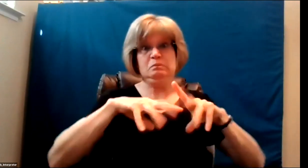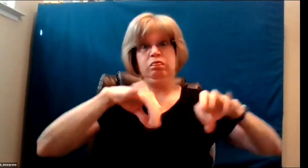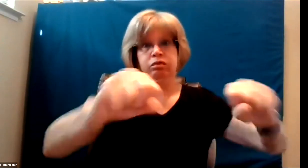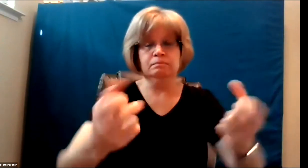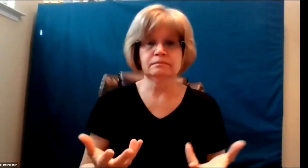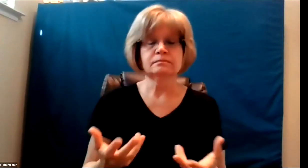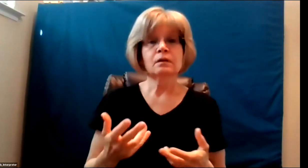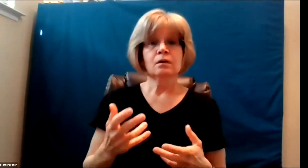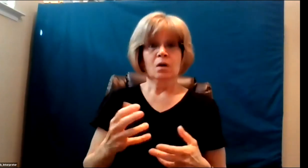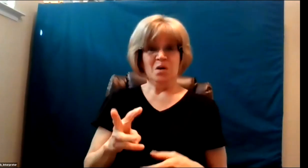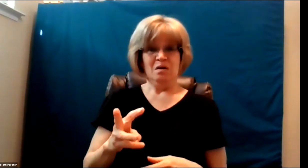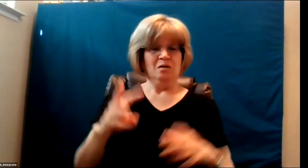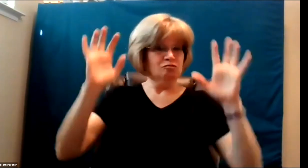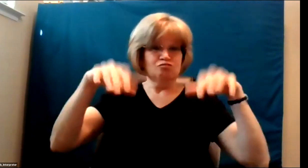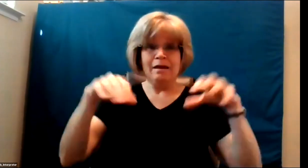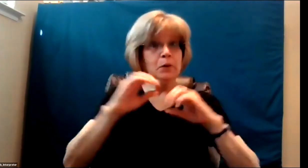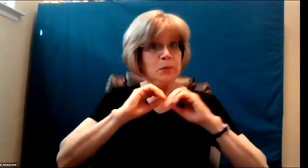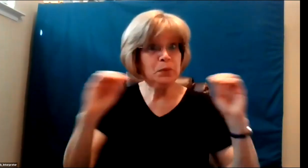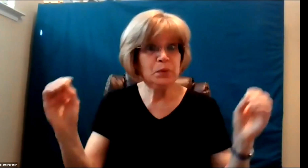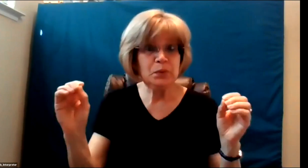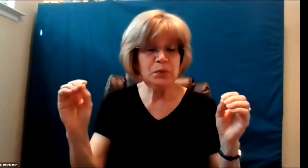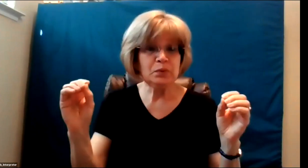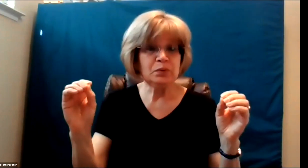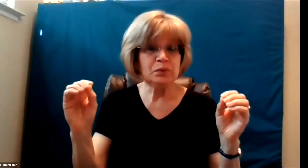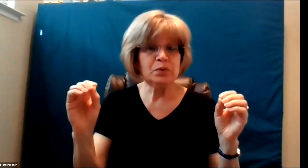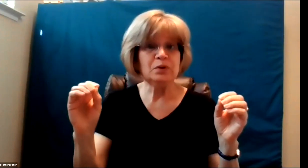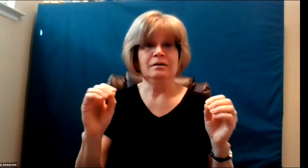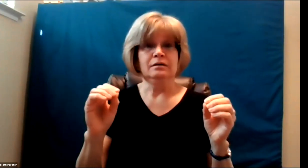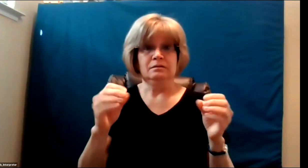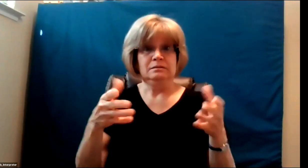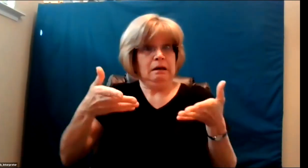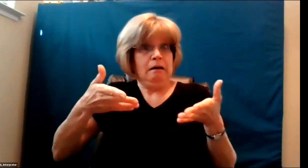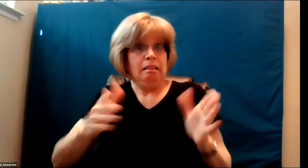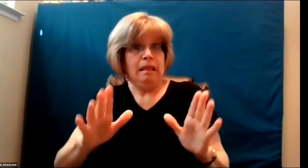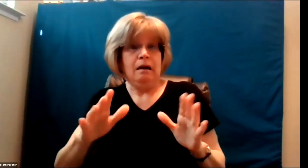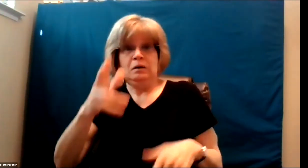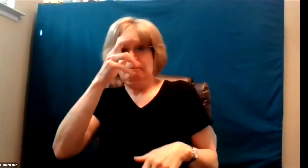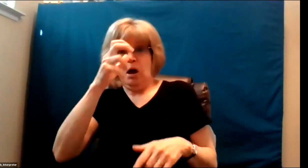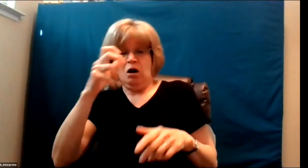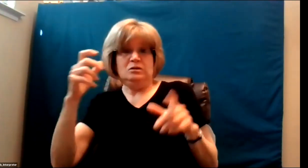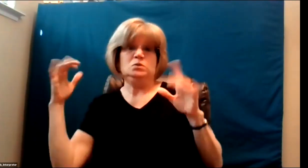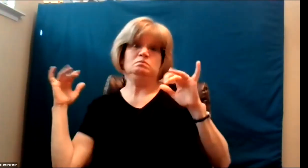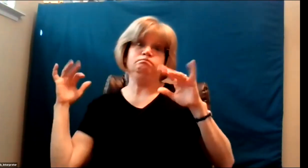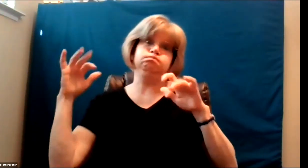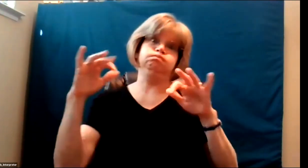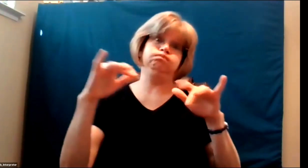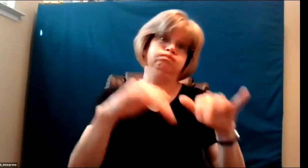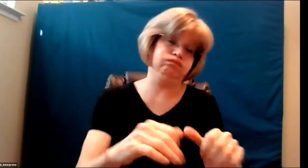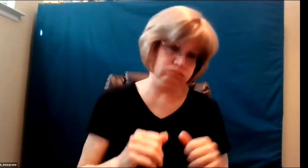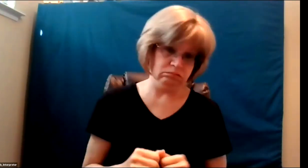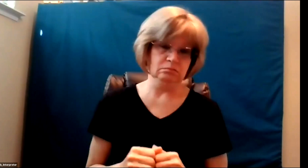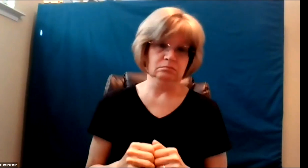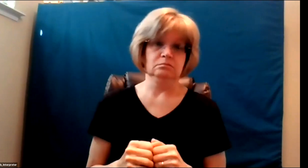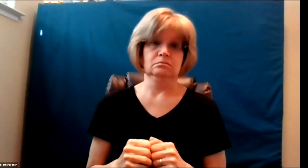conditions ripe for the exponential development of these destructive swarms. Although